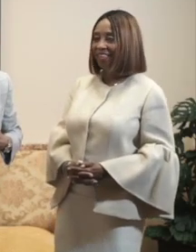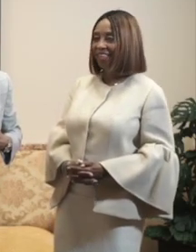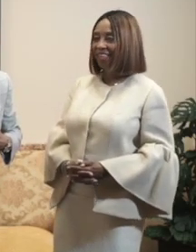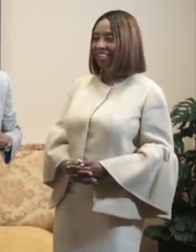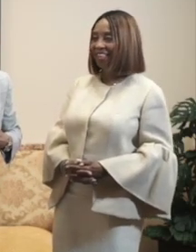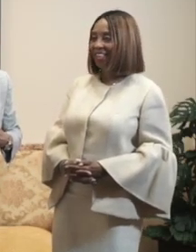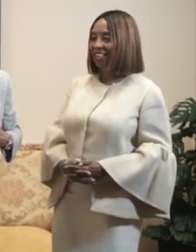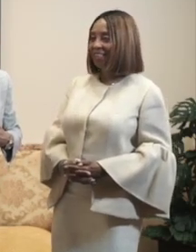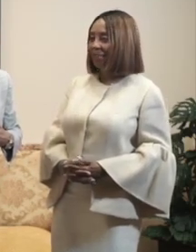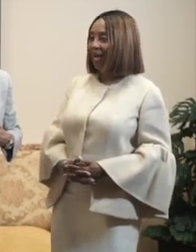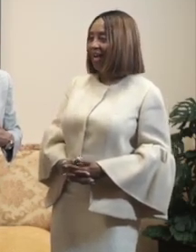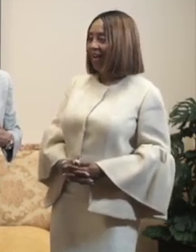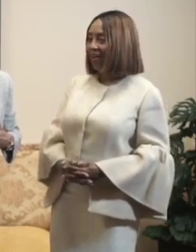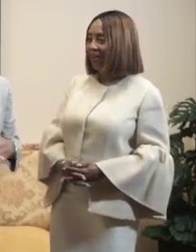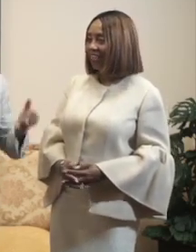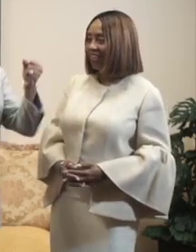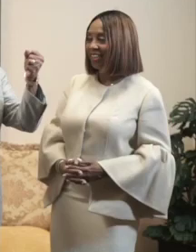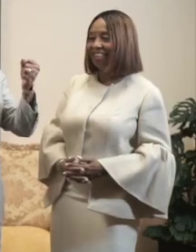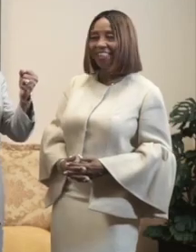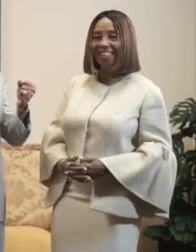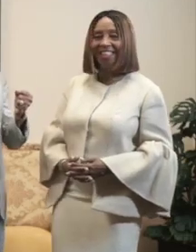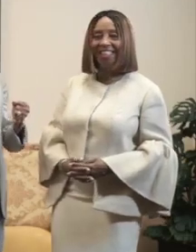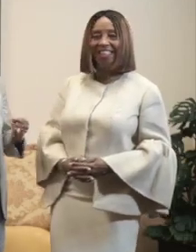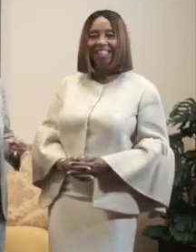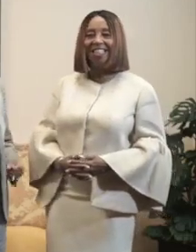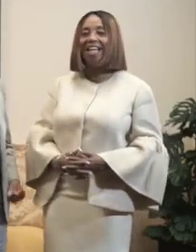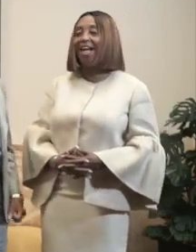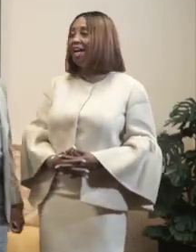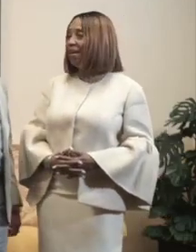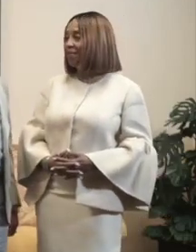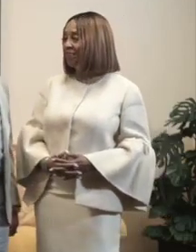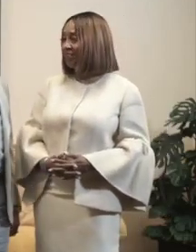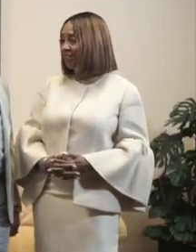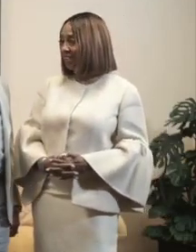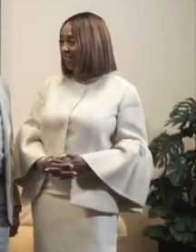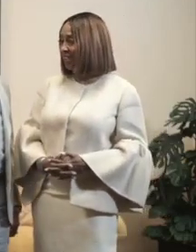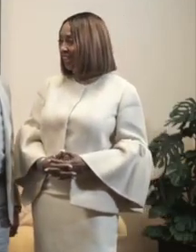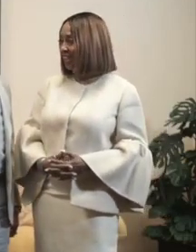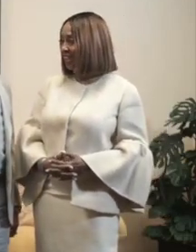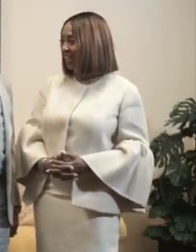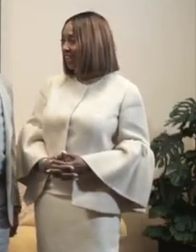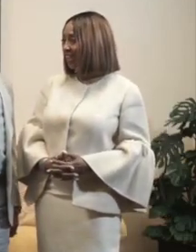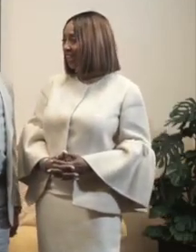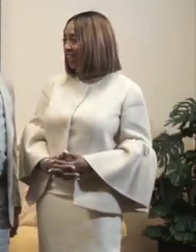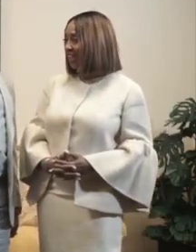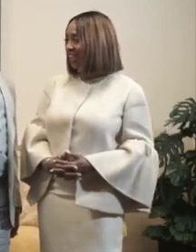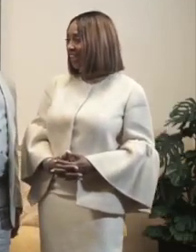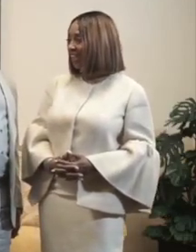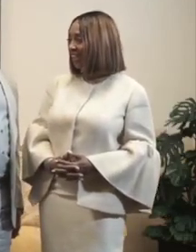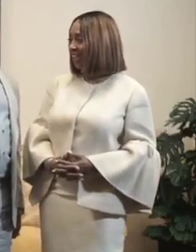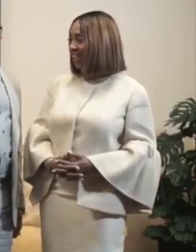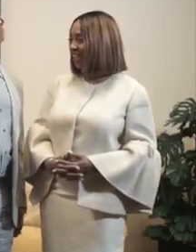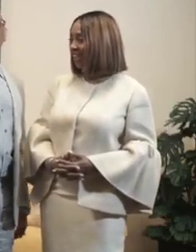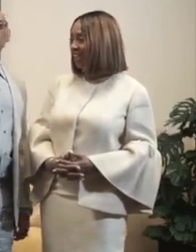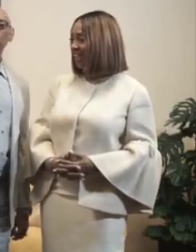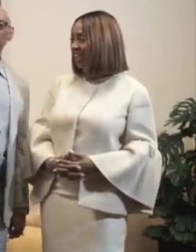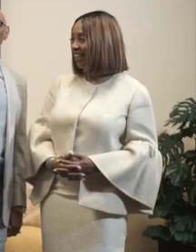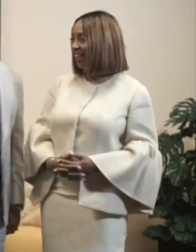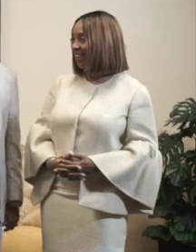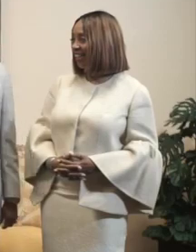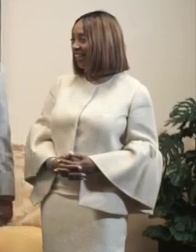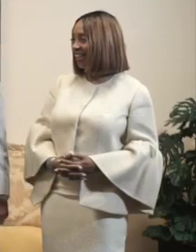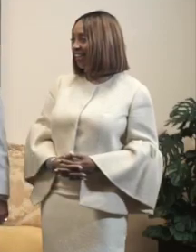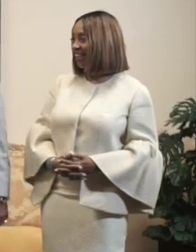in New Orleans for Resurrection Sunday. We're going to have a time. I'm going to be preaching for my first time in Decatur at